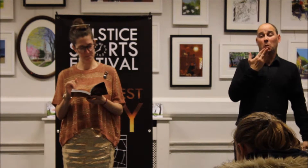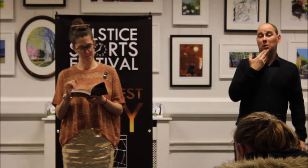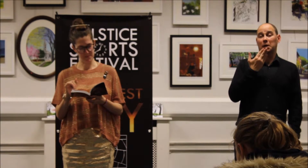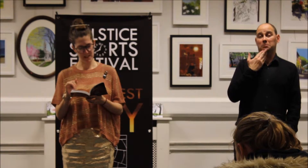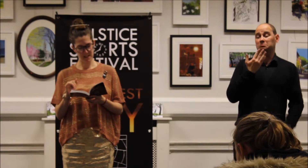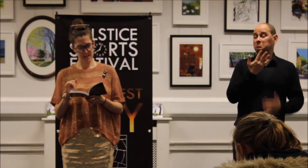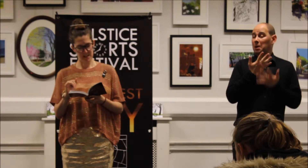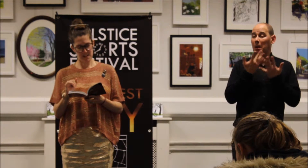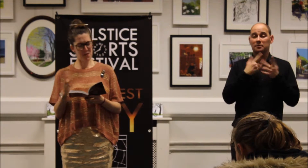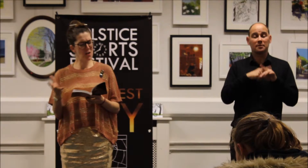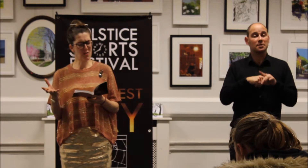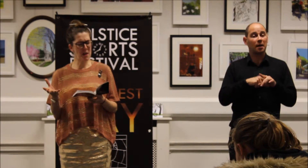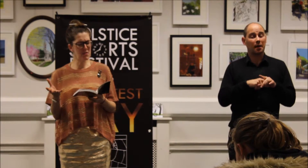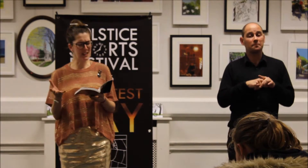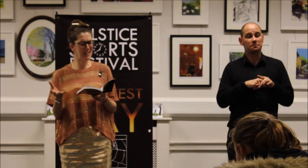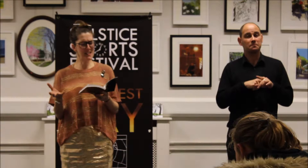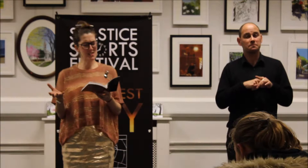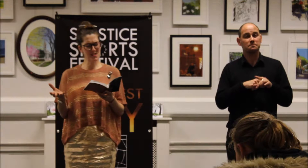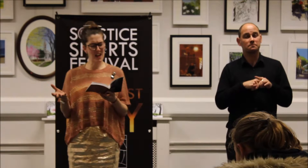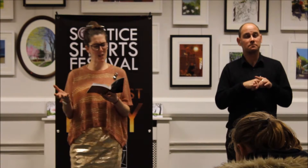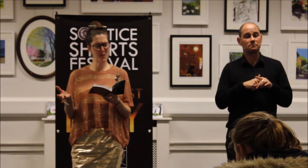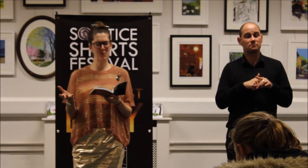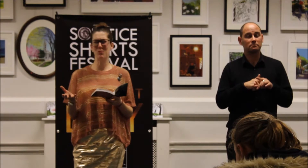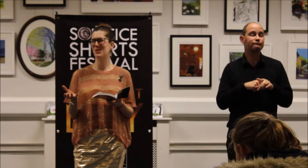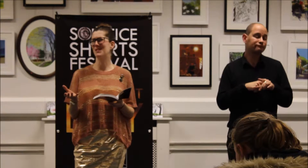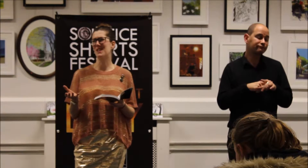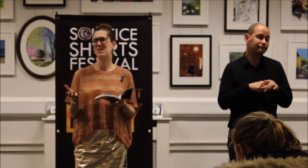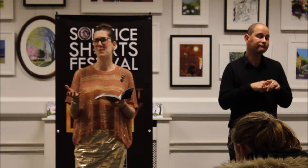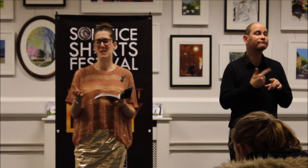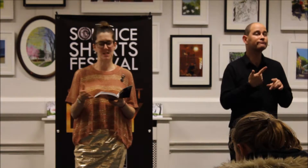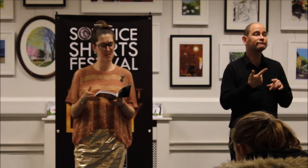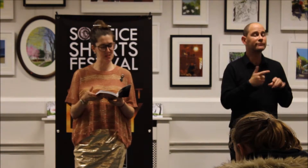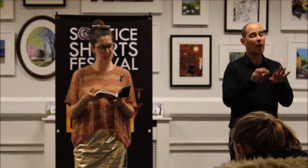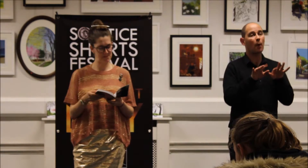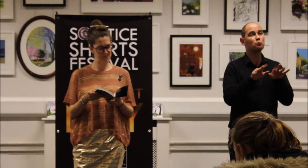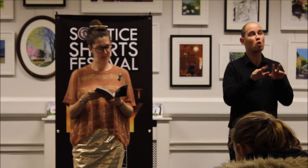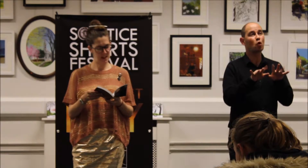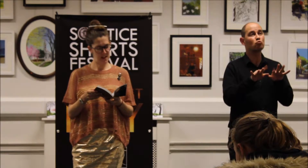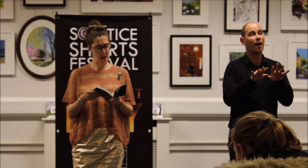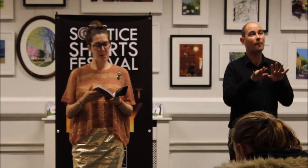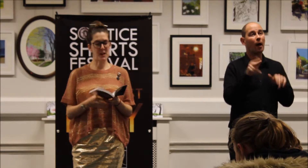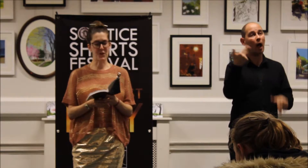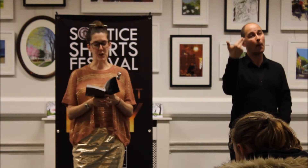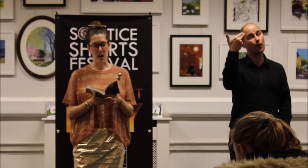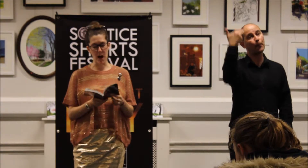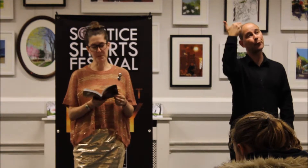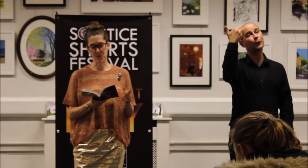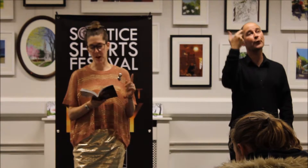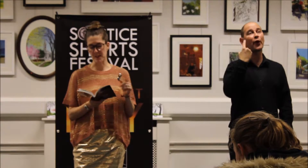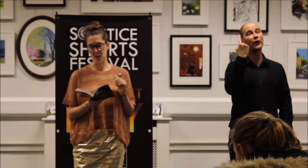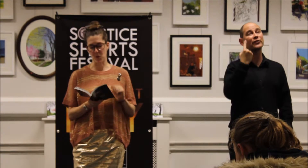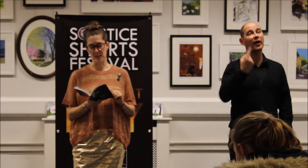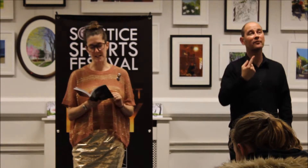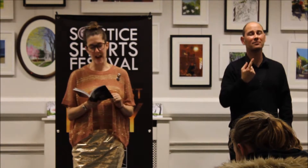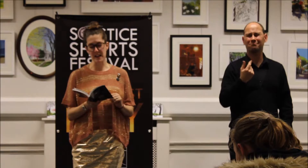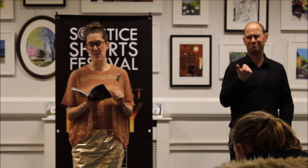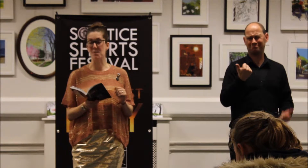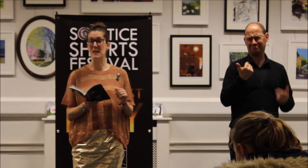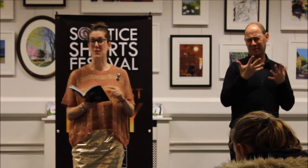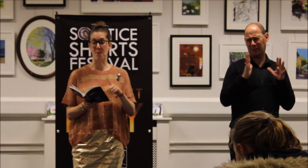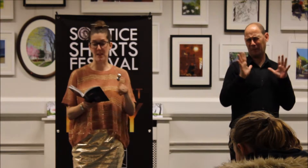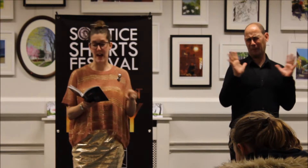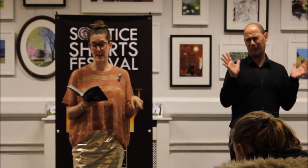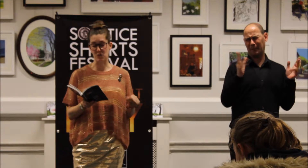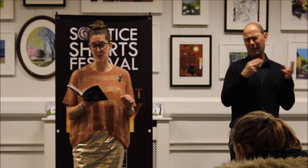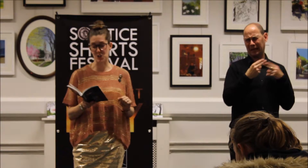time. Programmer kills herself would not have been news. But if the cops find someone dead in the